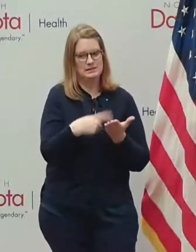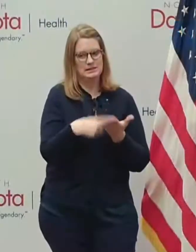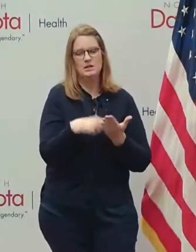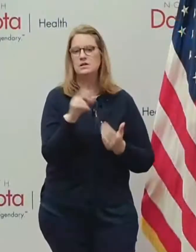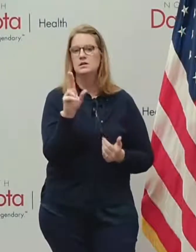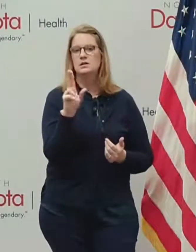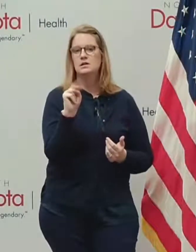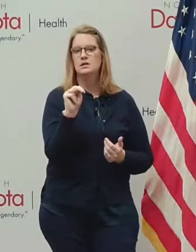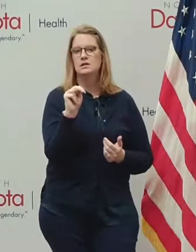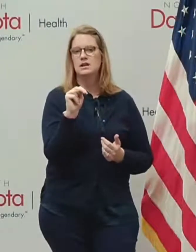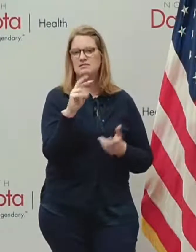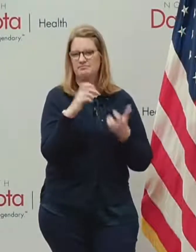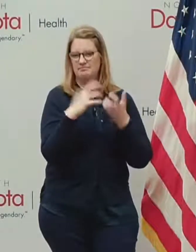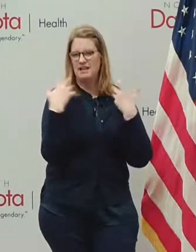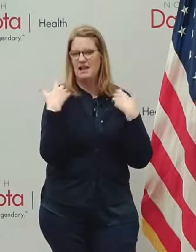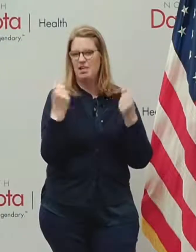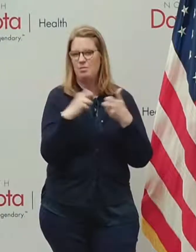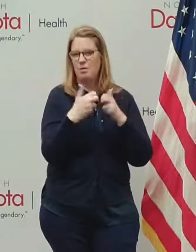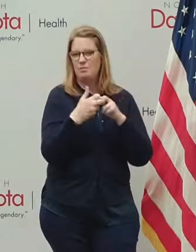health conditions.